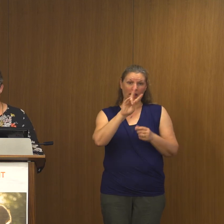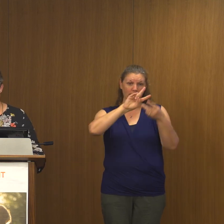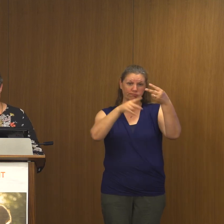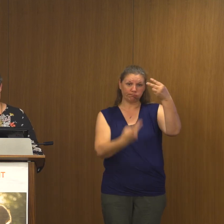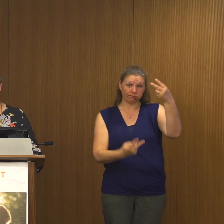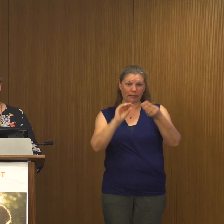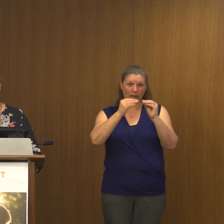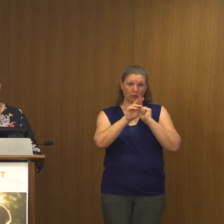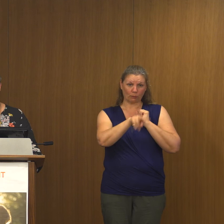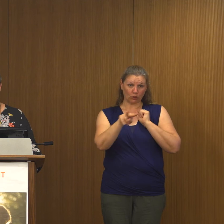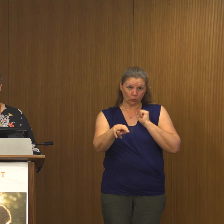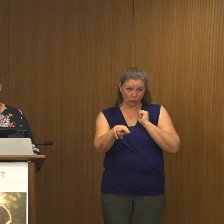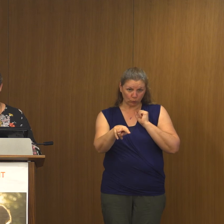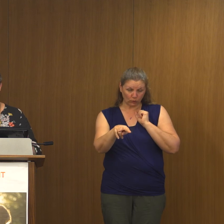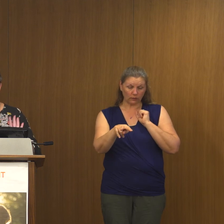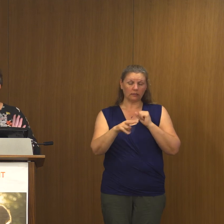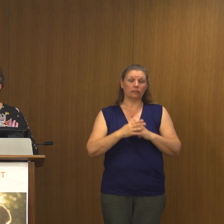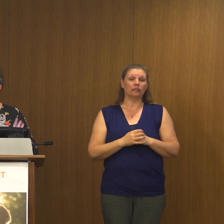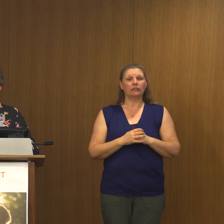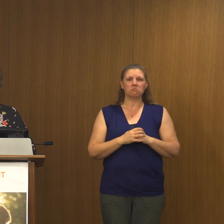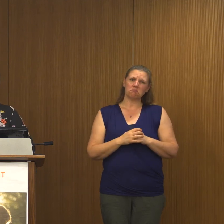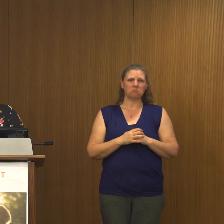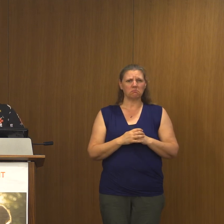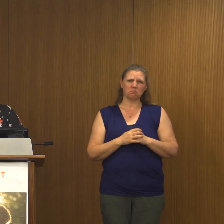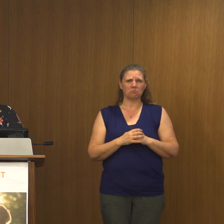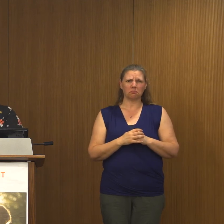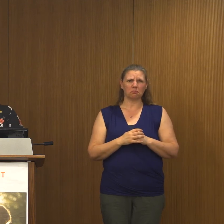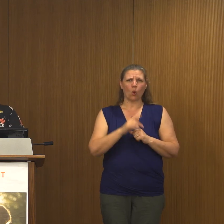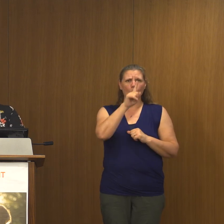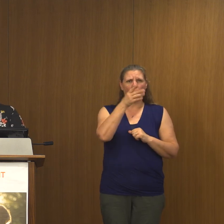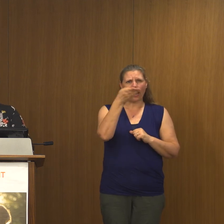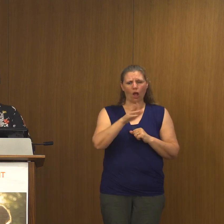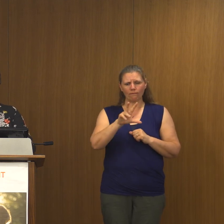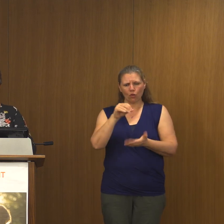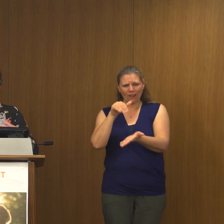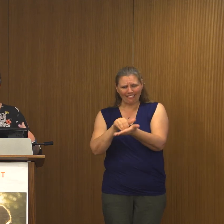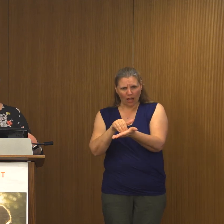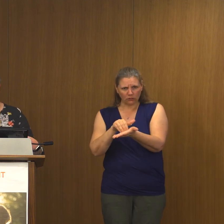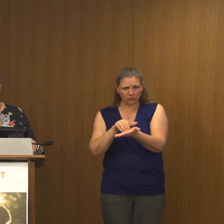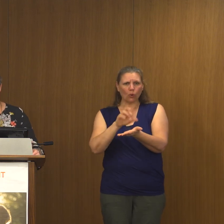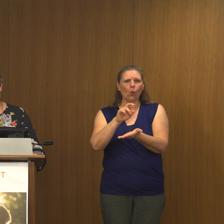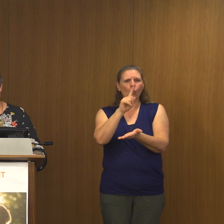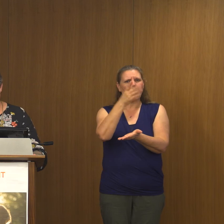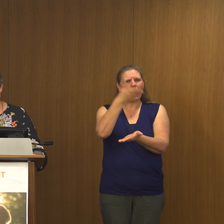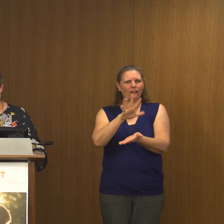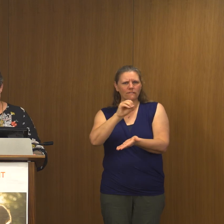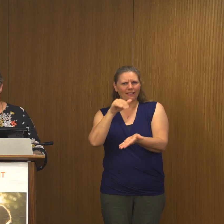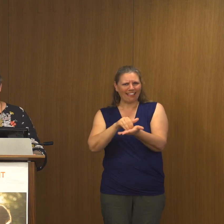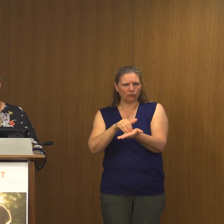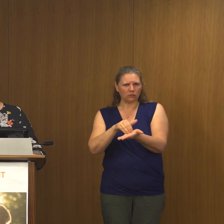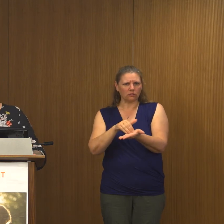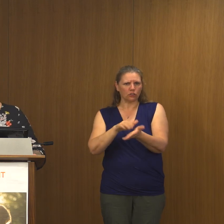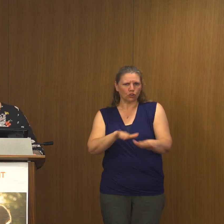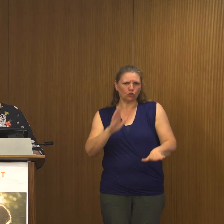best determined with current data occurs roughly in about 1 in 30,000 to 50,000 live births, essentially.